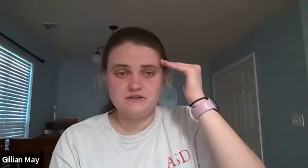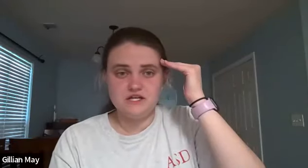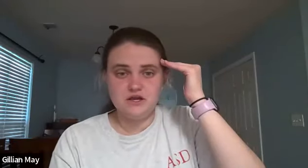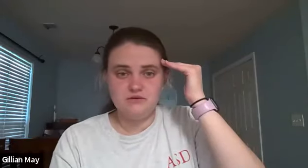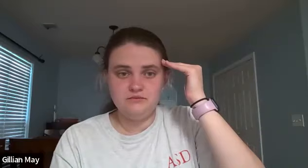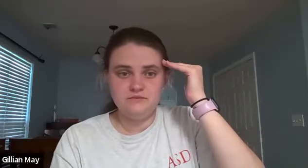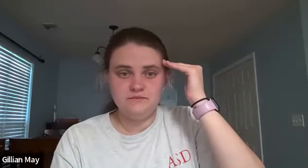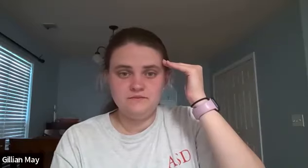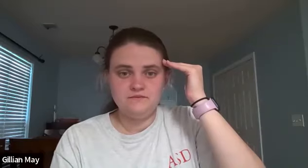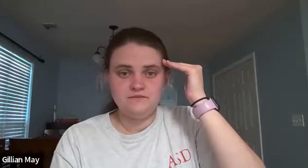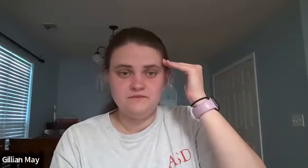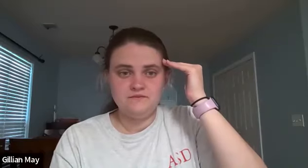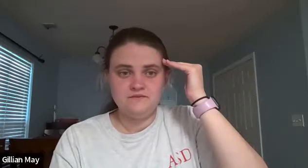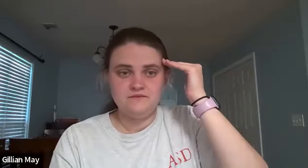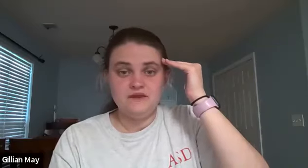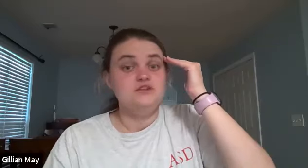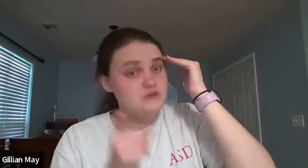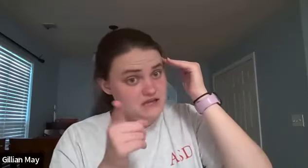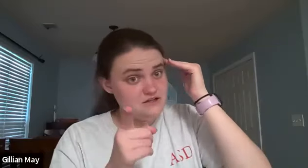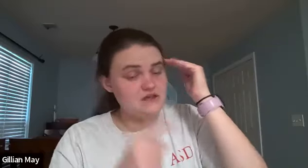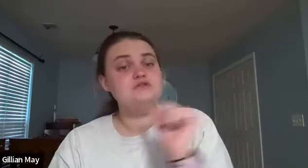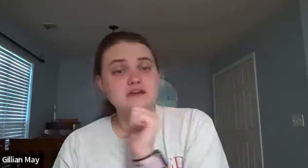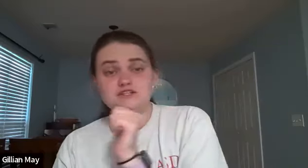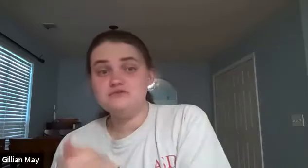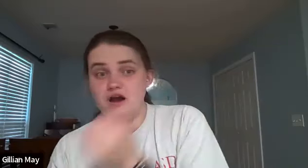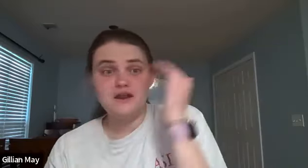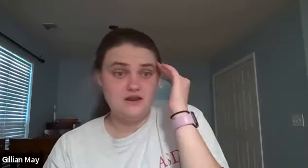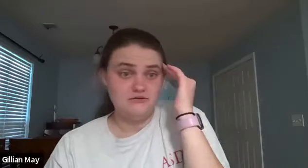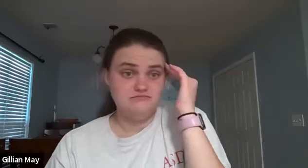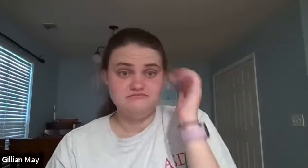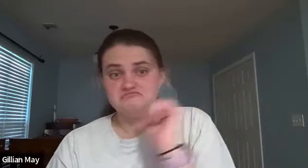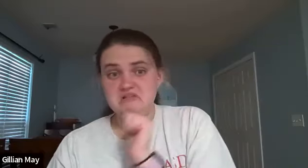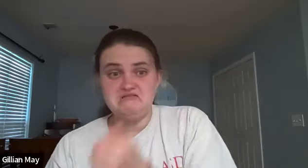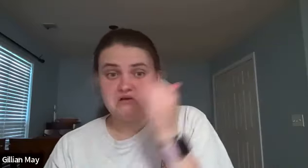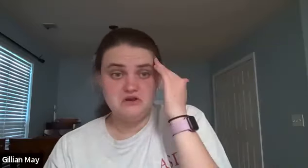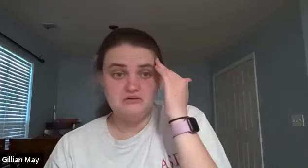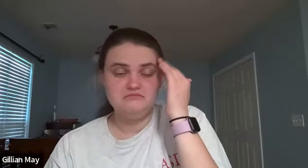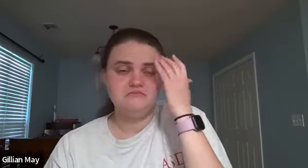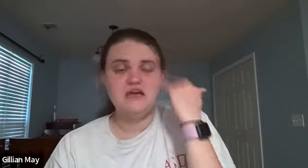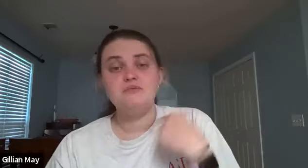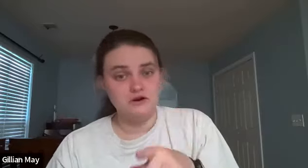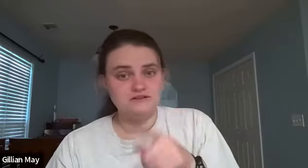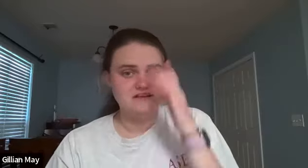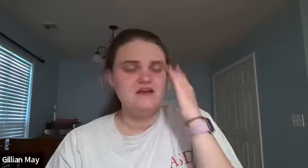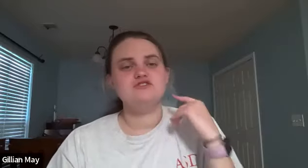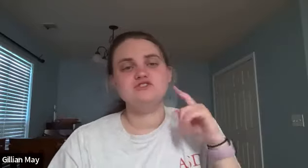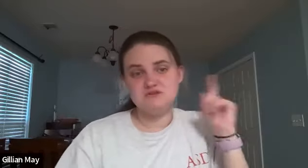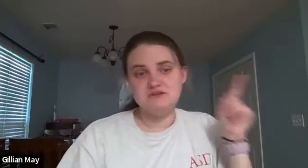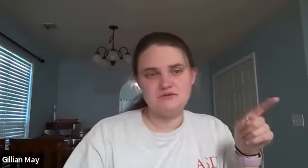at the no. You can do that. You can do not know. I don't know. That works. There's also another one. So